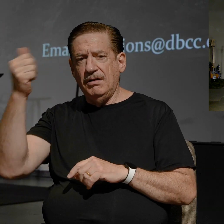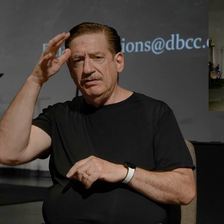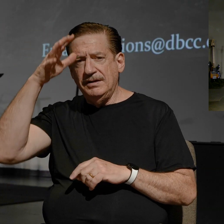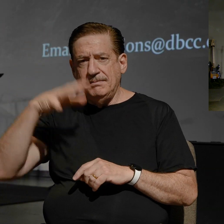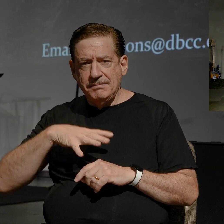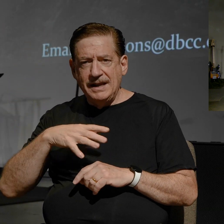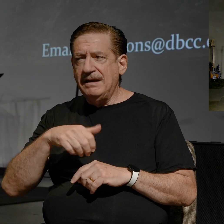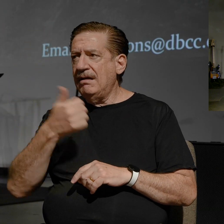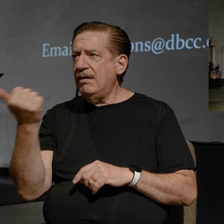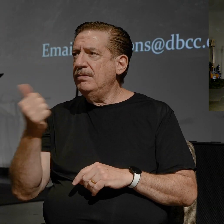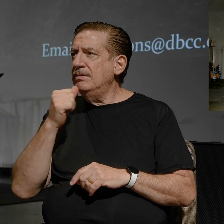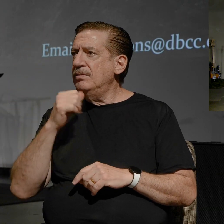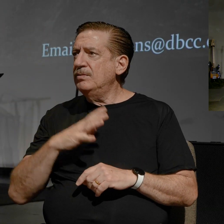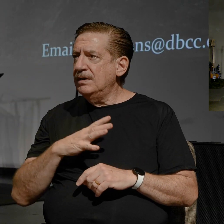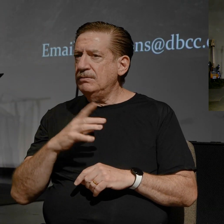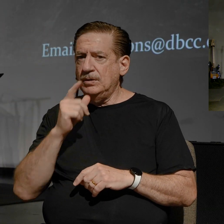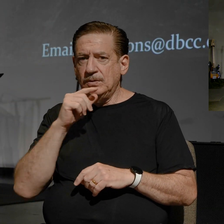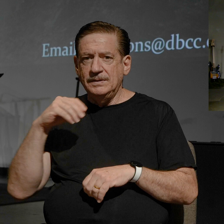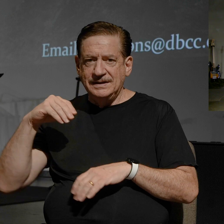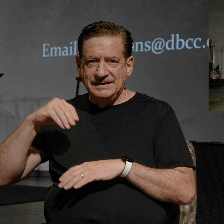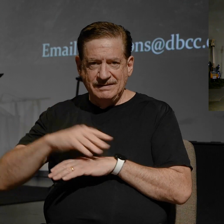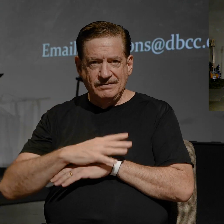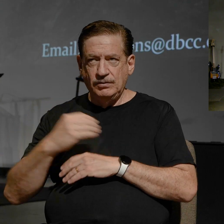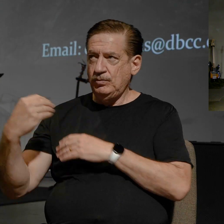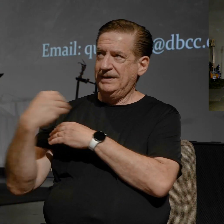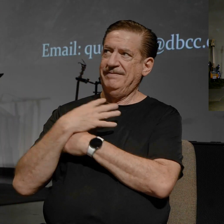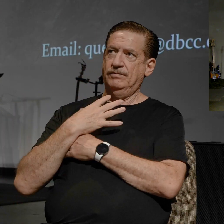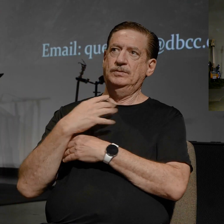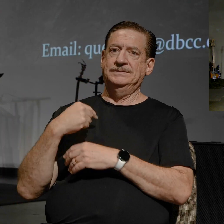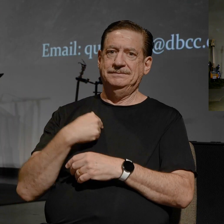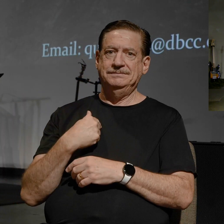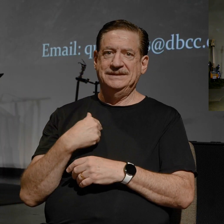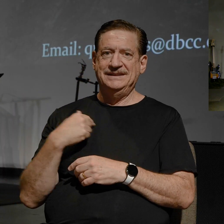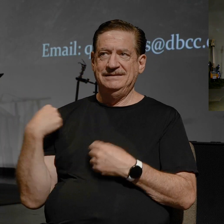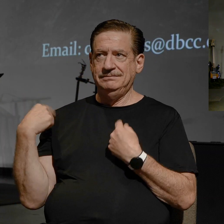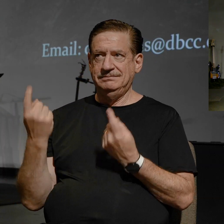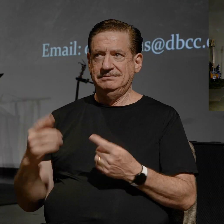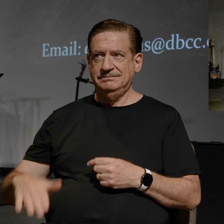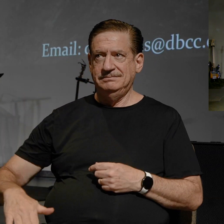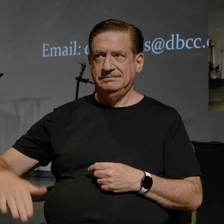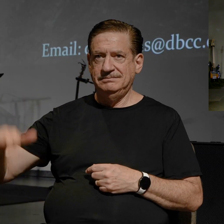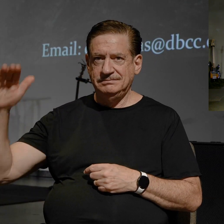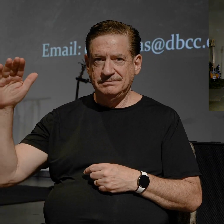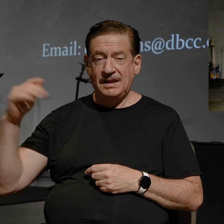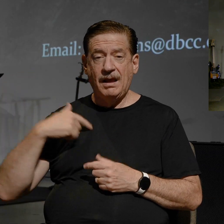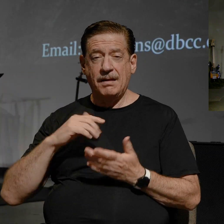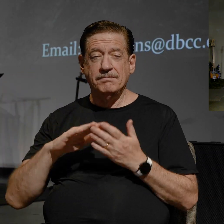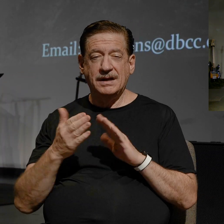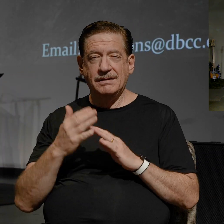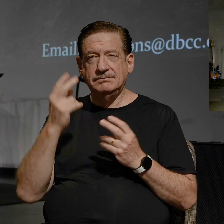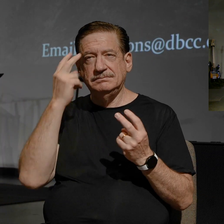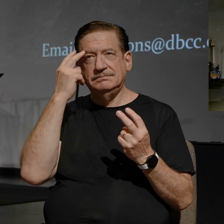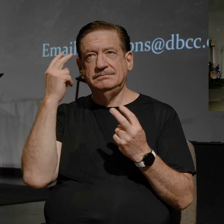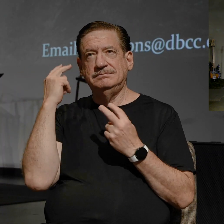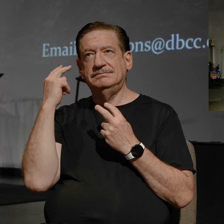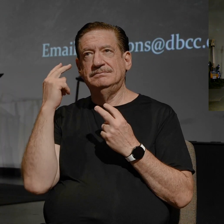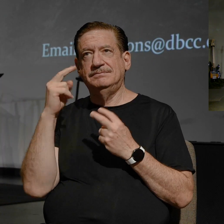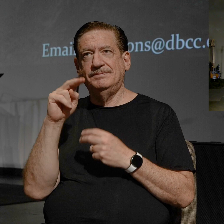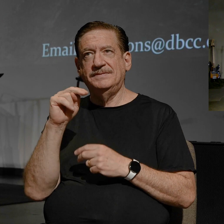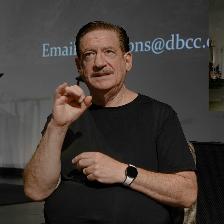other women who have been influences on me throughout my life. I become somewhat nostalgic, and I think